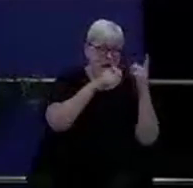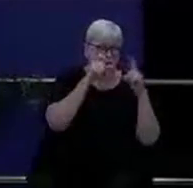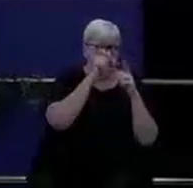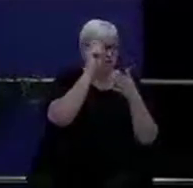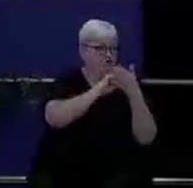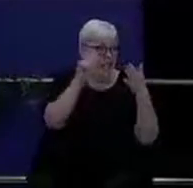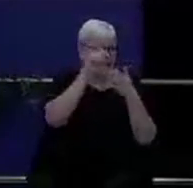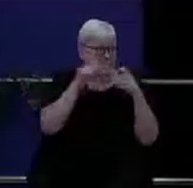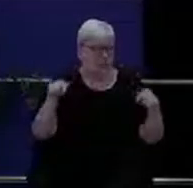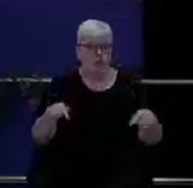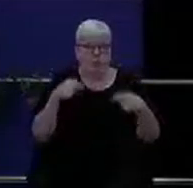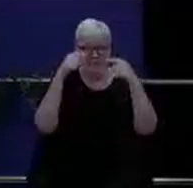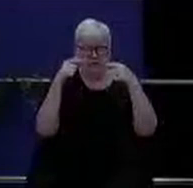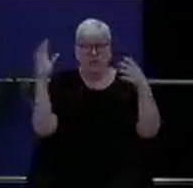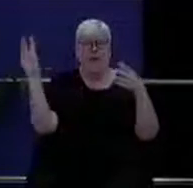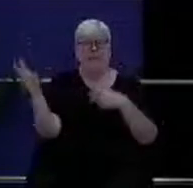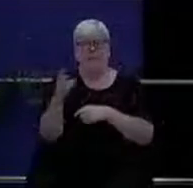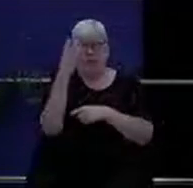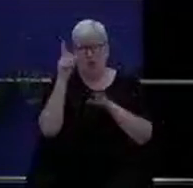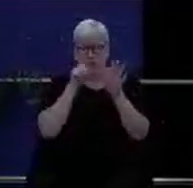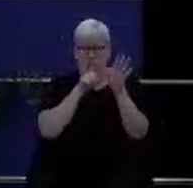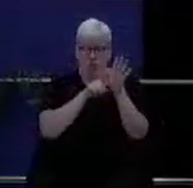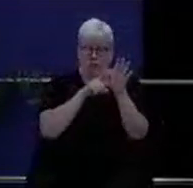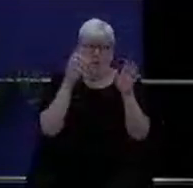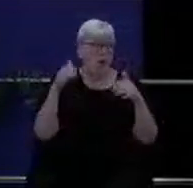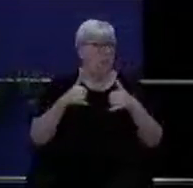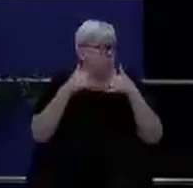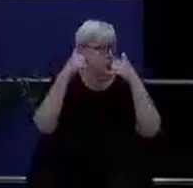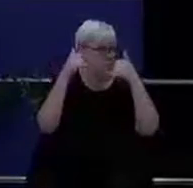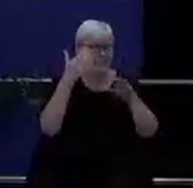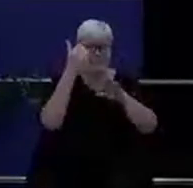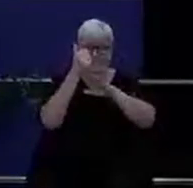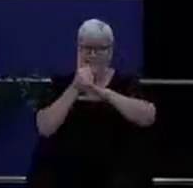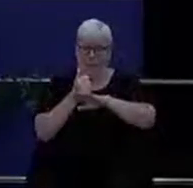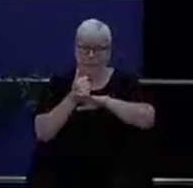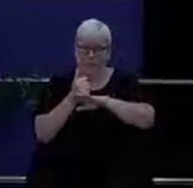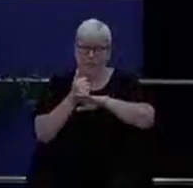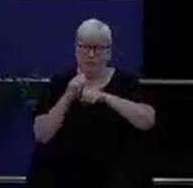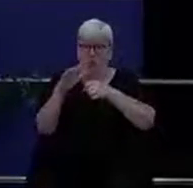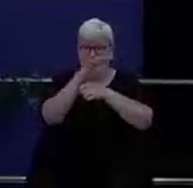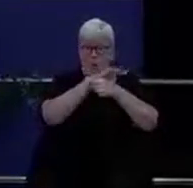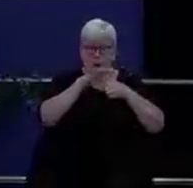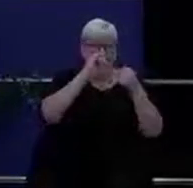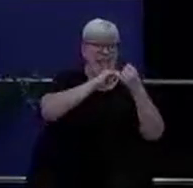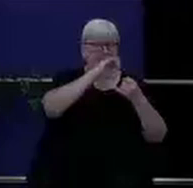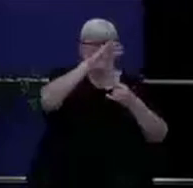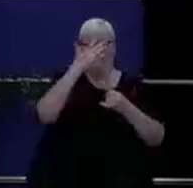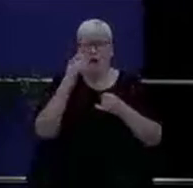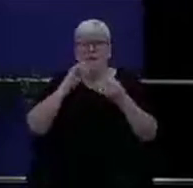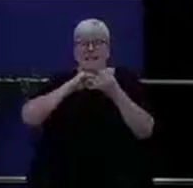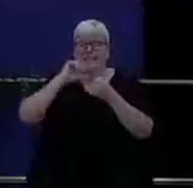say, which is a writing prize that we established for local S5 and S6